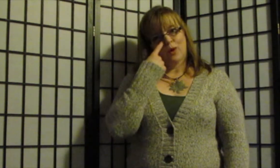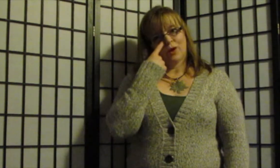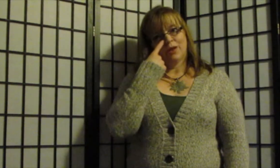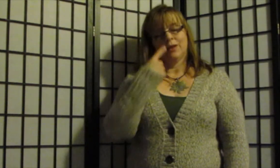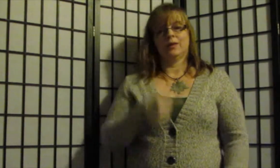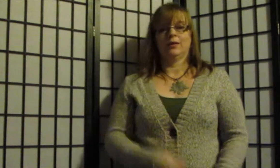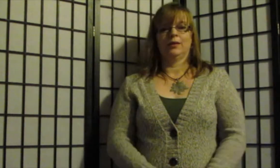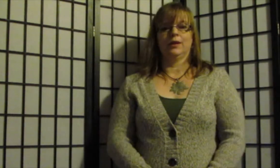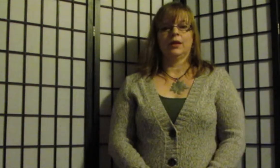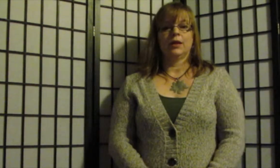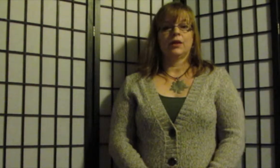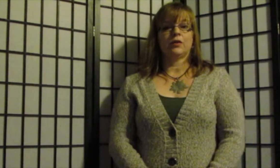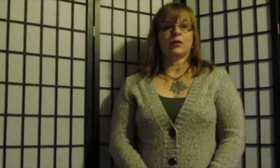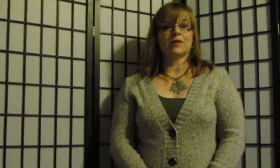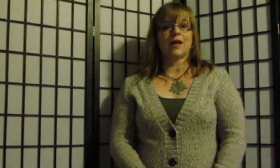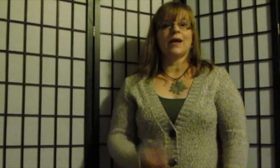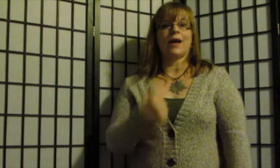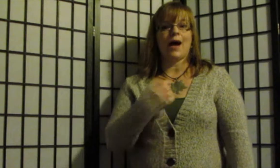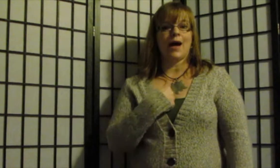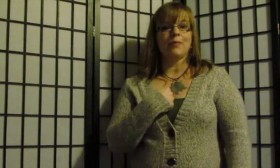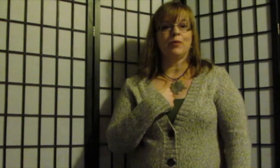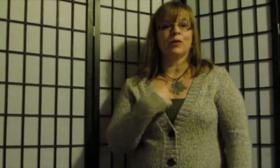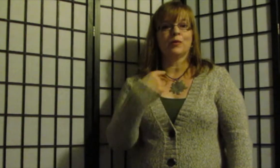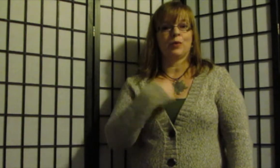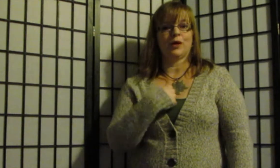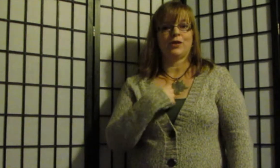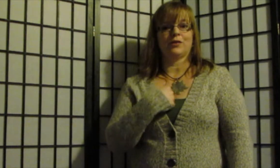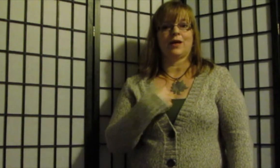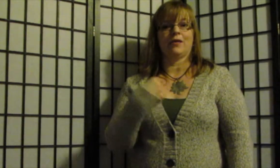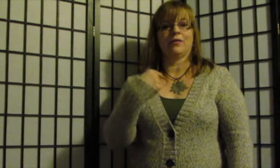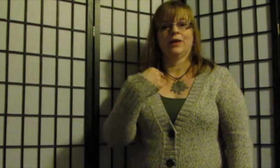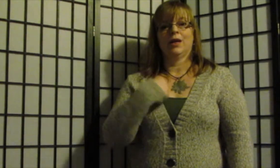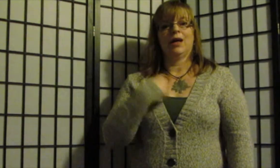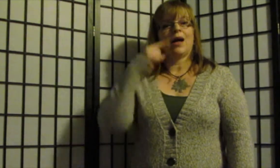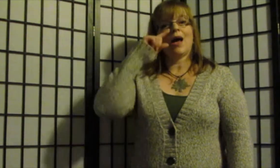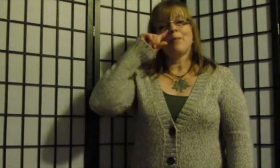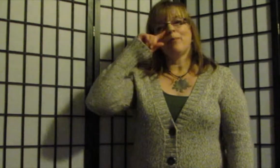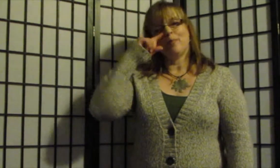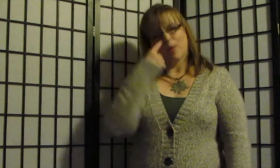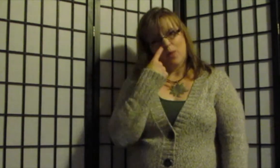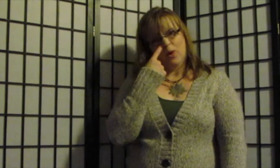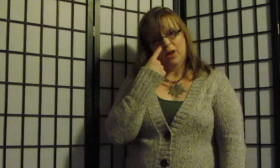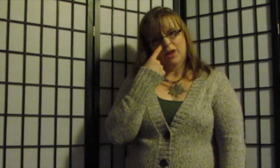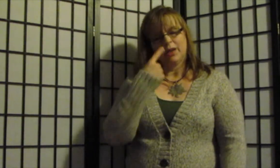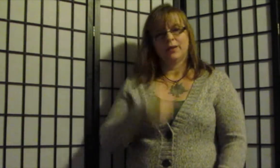Bored. So to sign I'm bored, point to yourself. I'm bored.